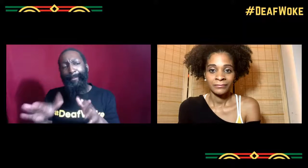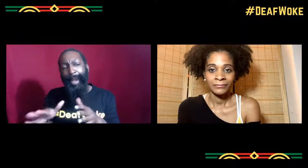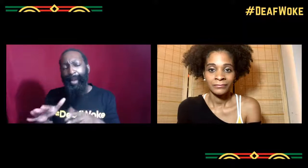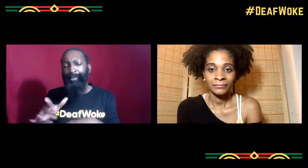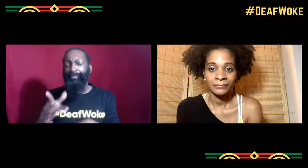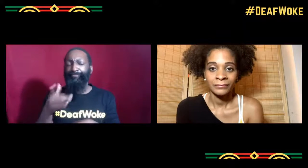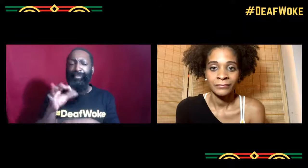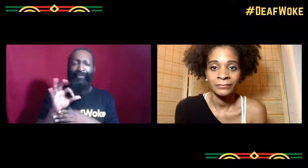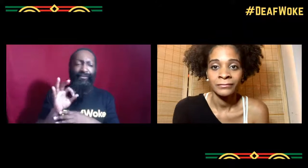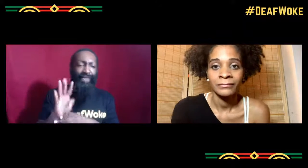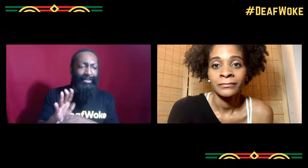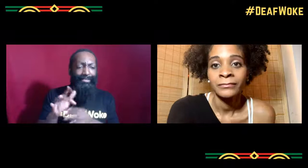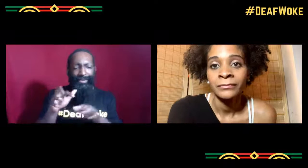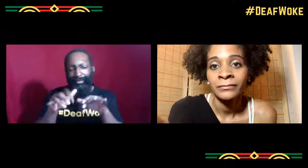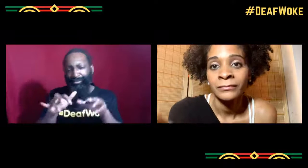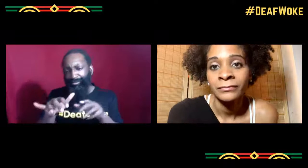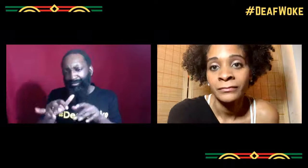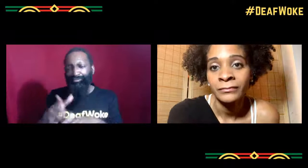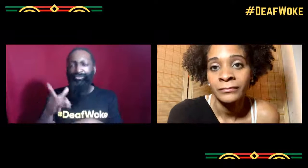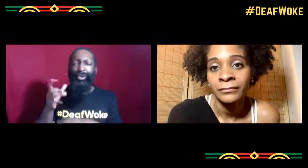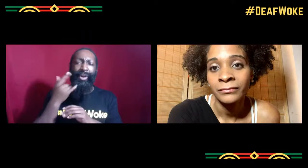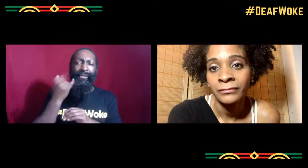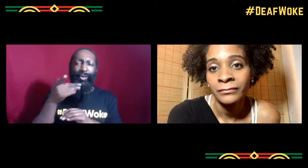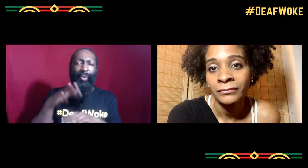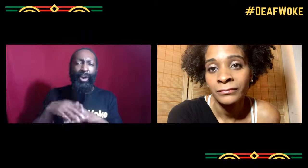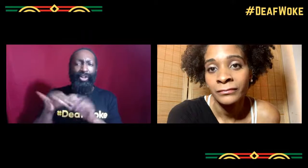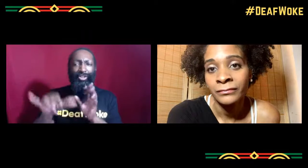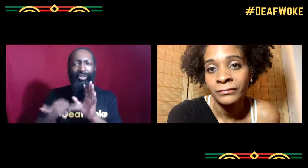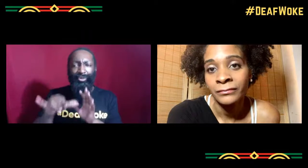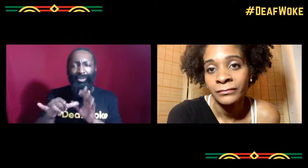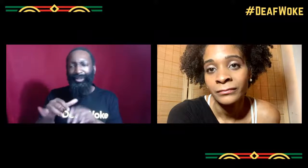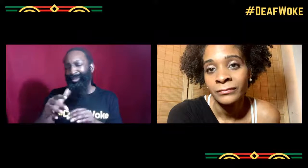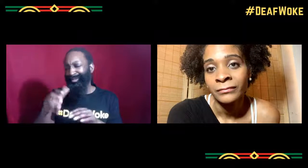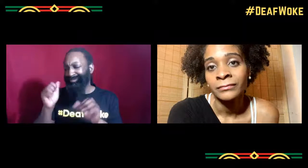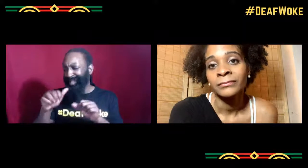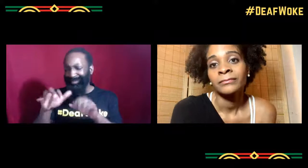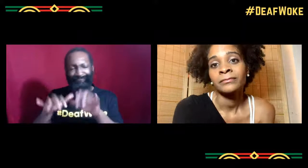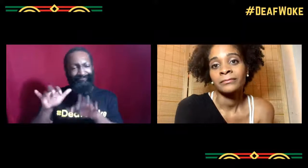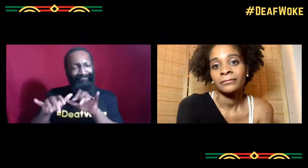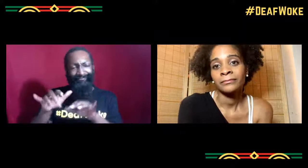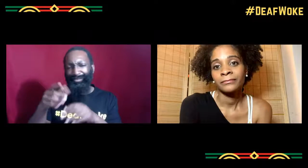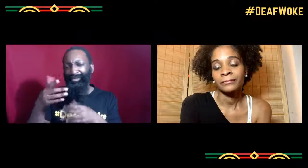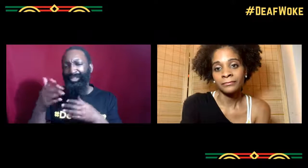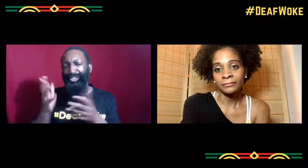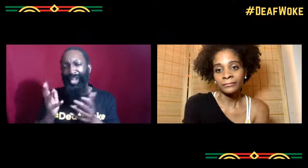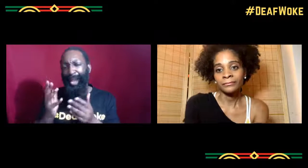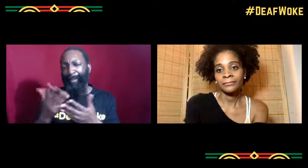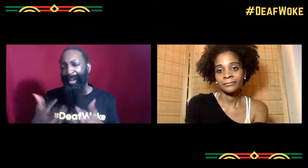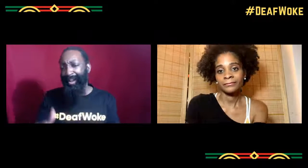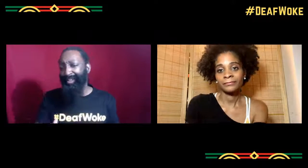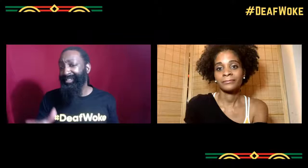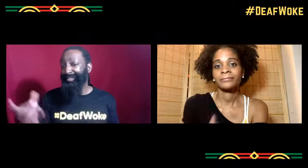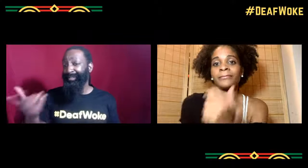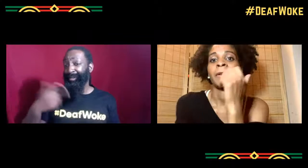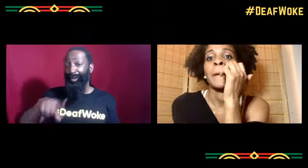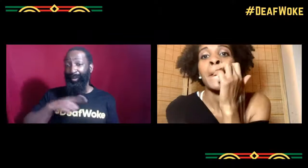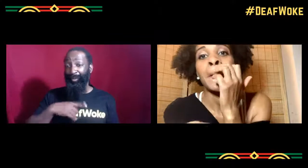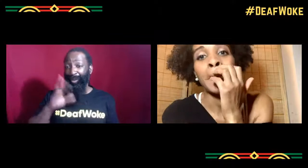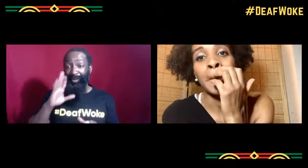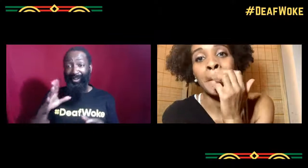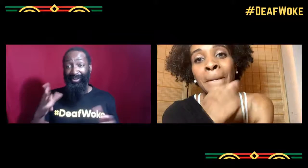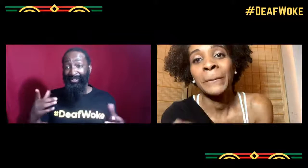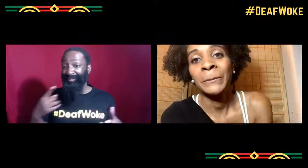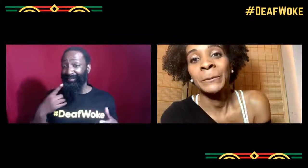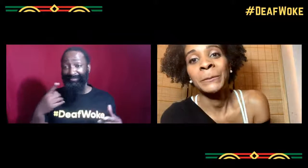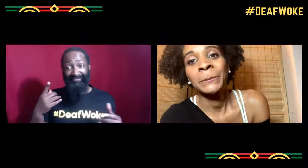bring them on. So in our live groups, Facebook, YouTube, wherever you're watching